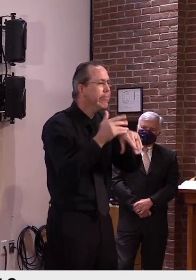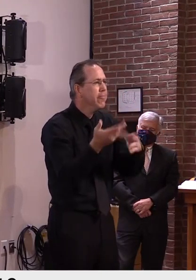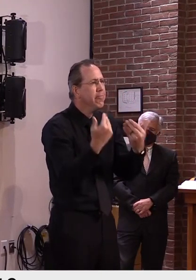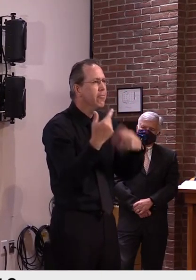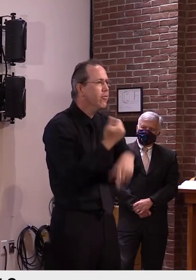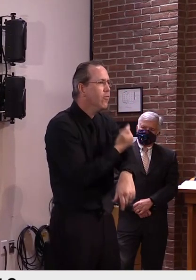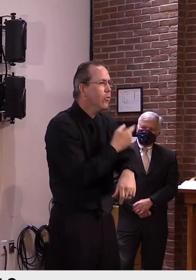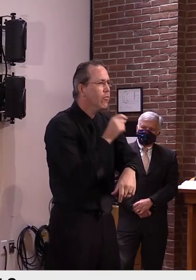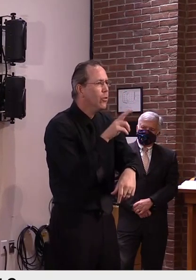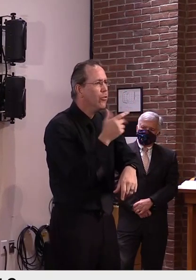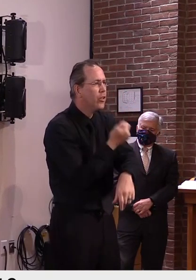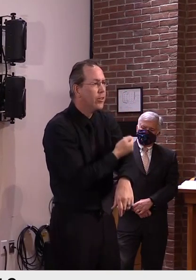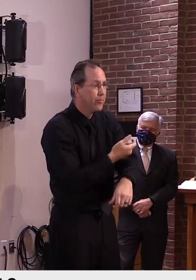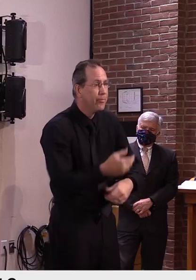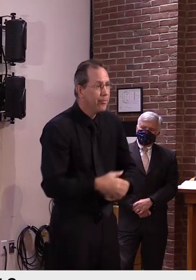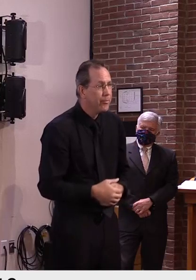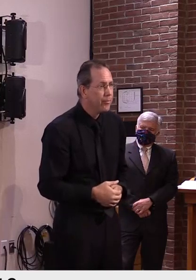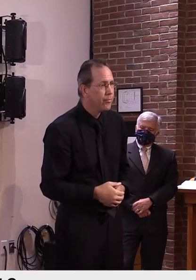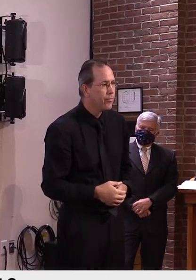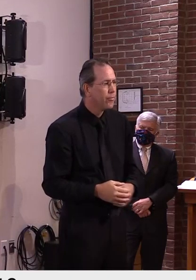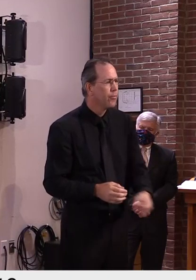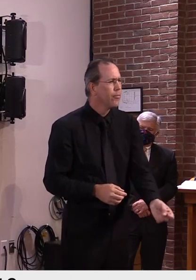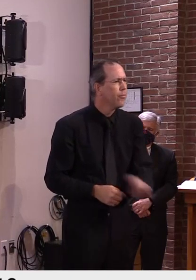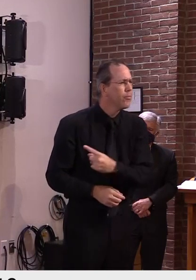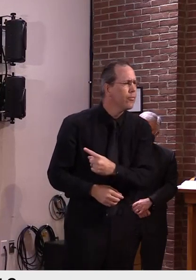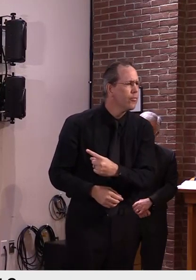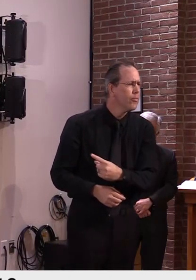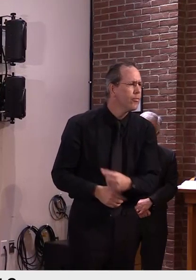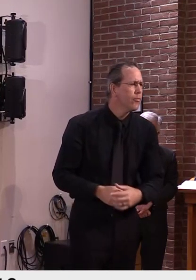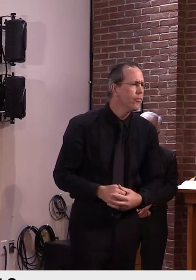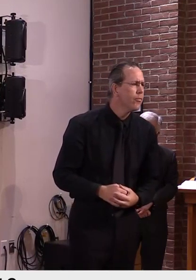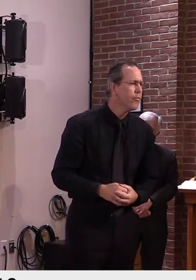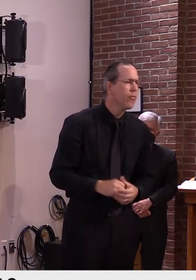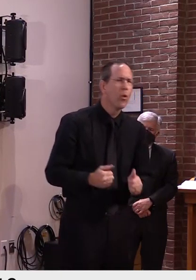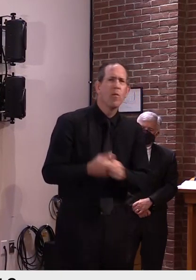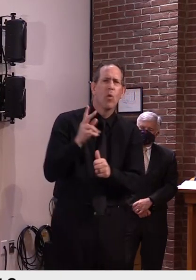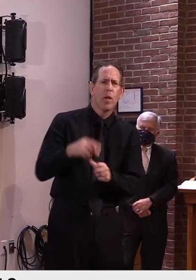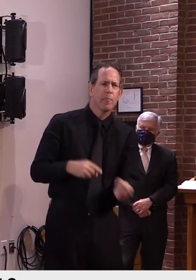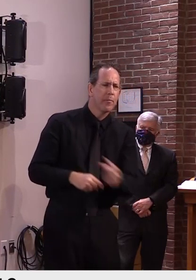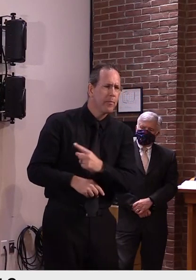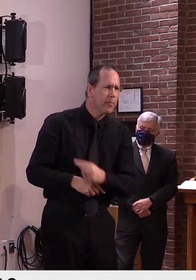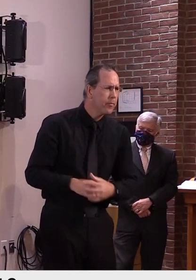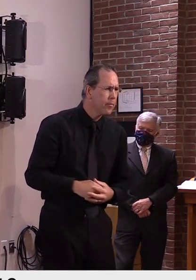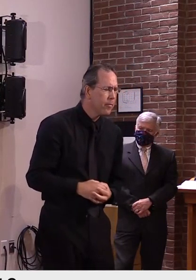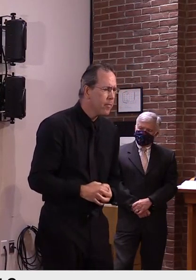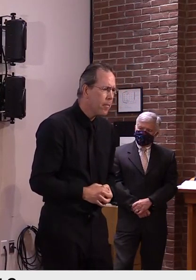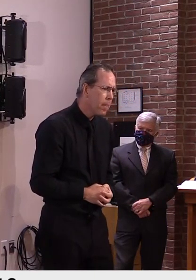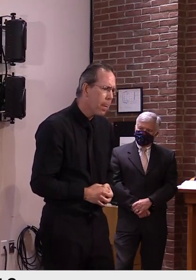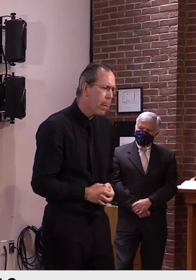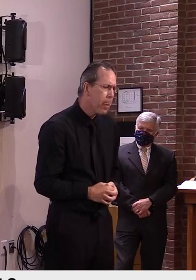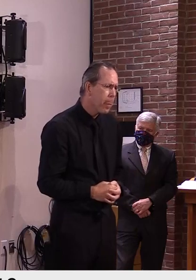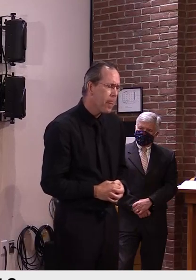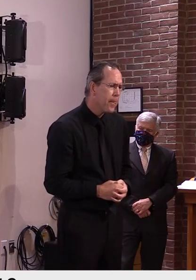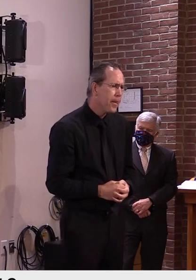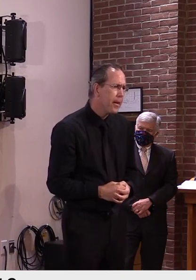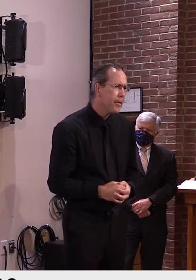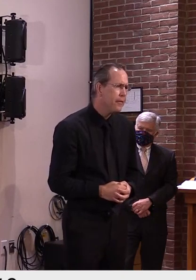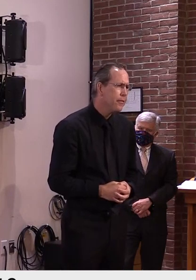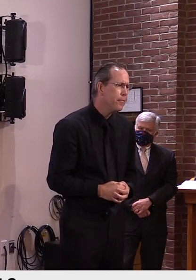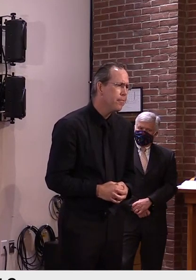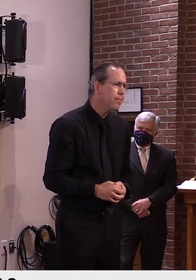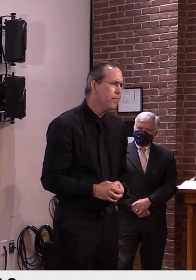And then I just wanted to follow up and clarify the on the topic of transmission